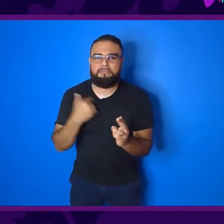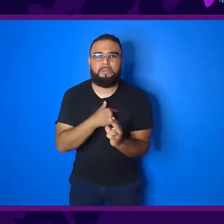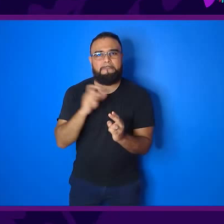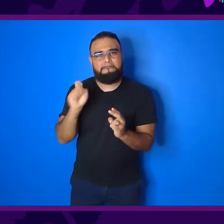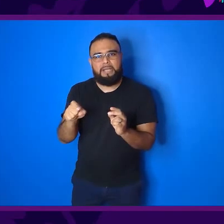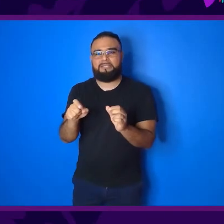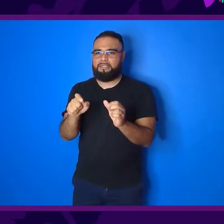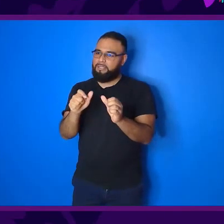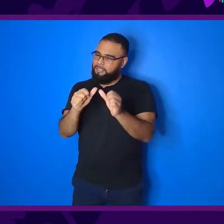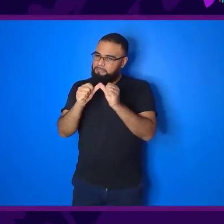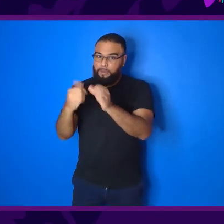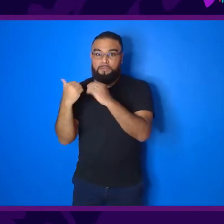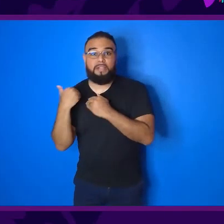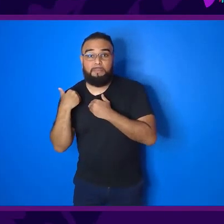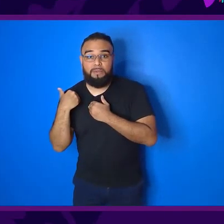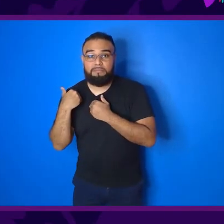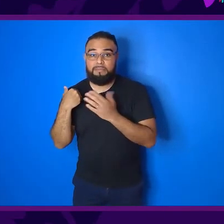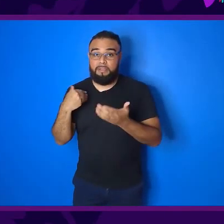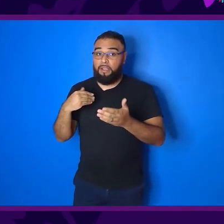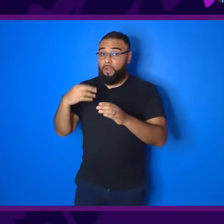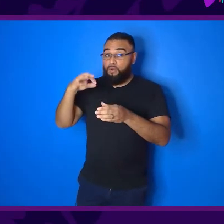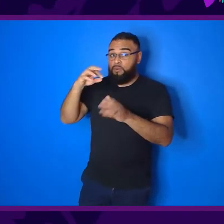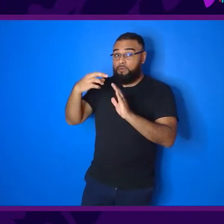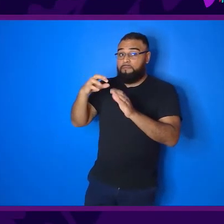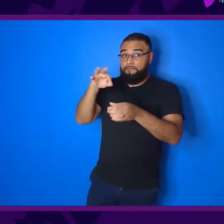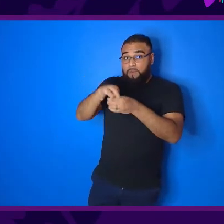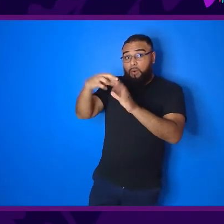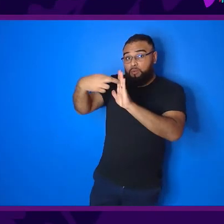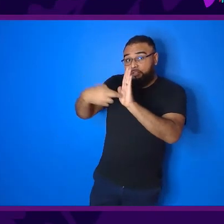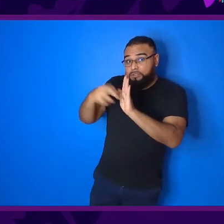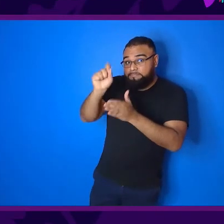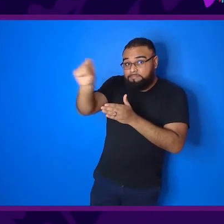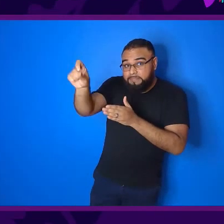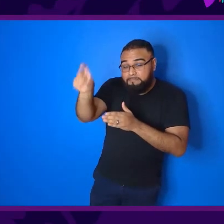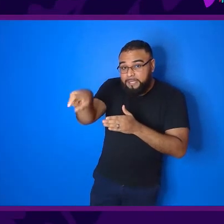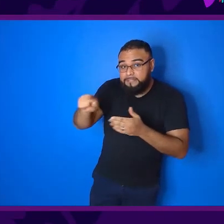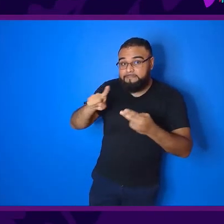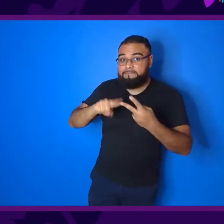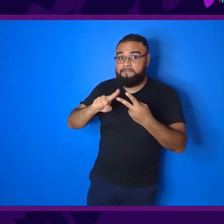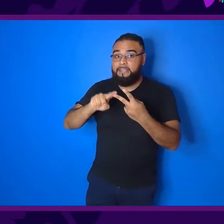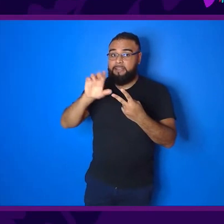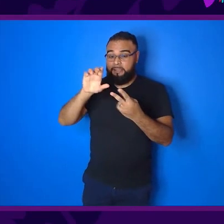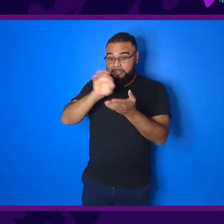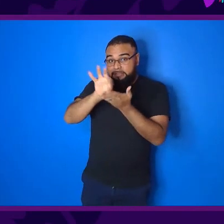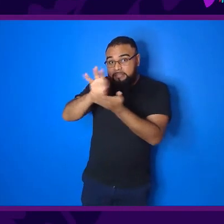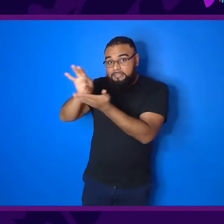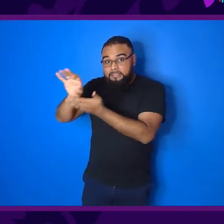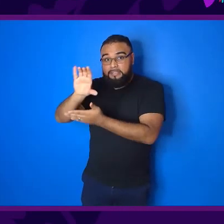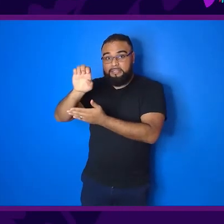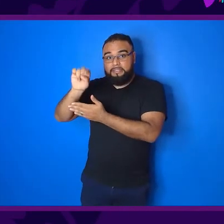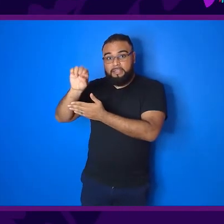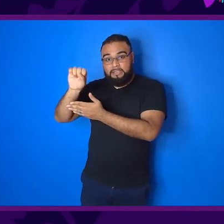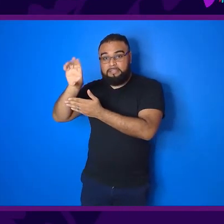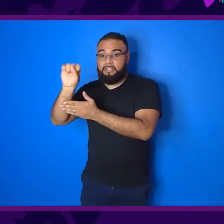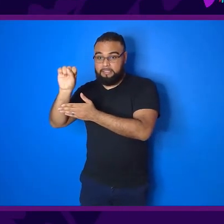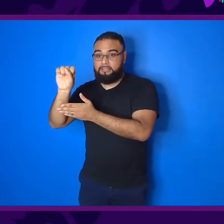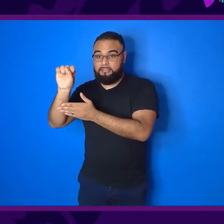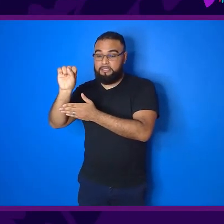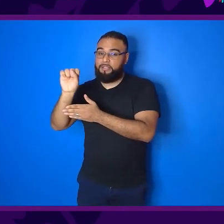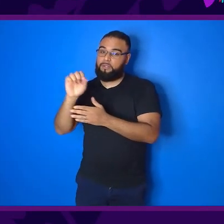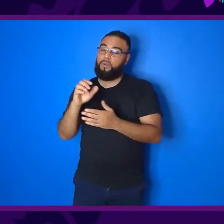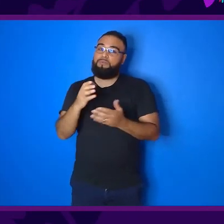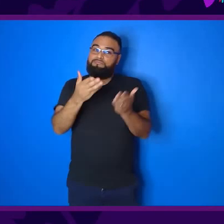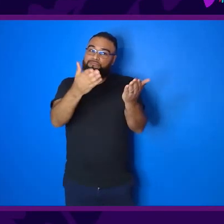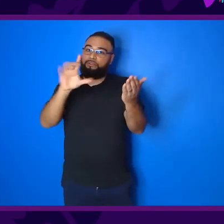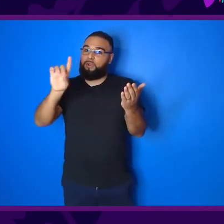for the census. We, by the numbers, become a larger community, and it's thanks to you, Dolores Huerta,